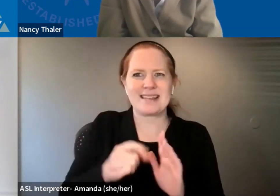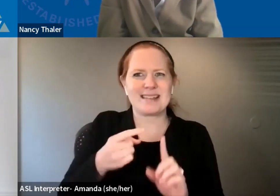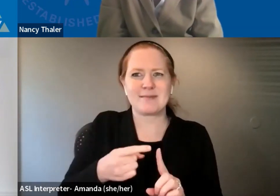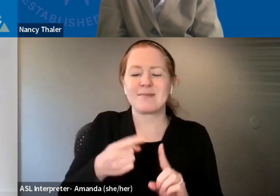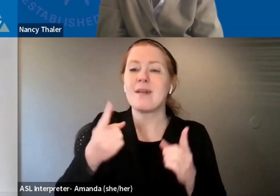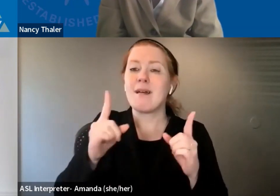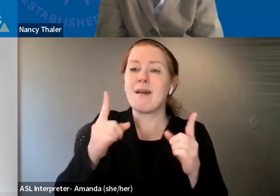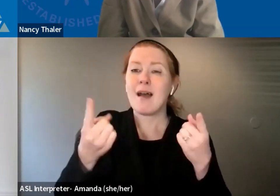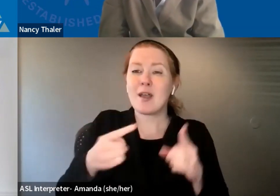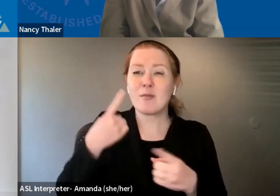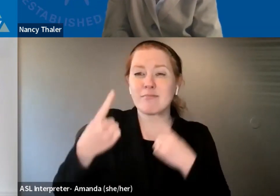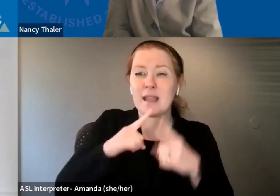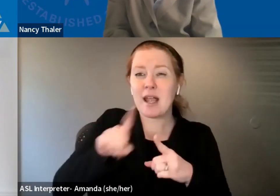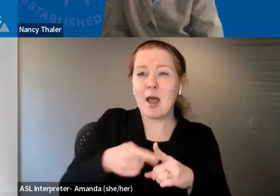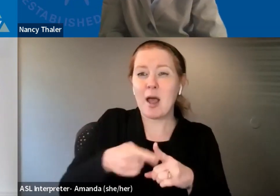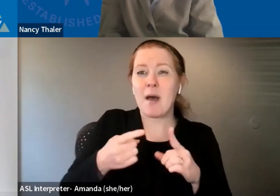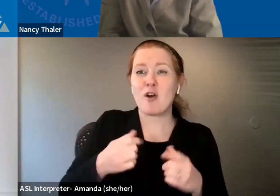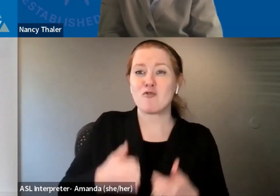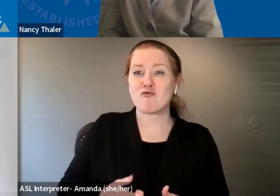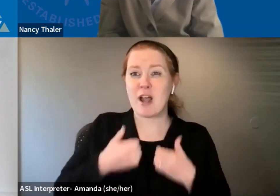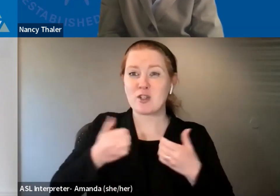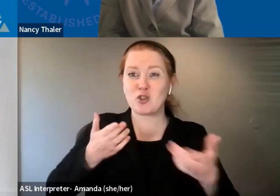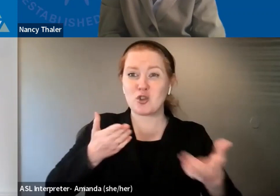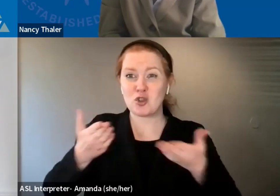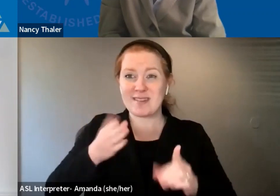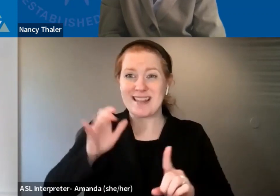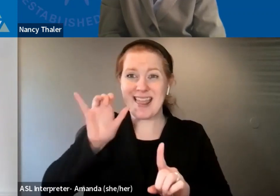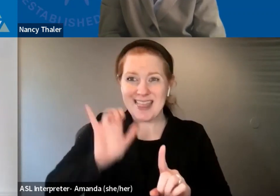about residential services, that's a service that's